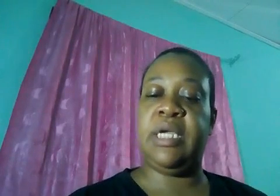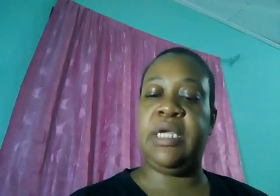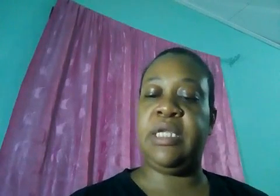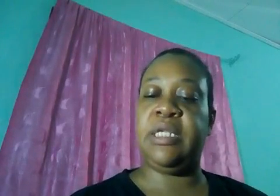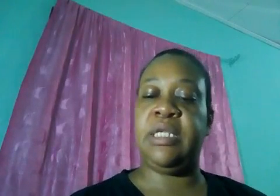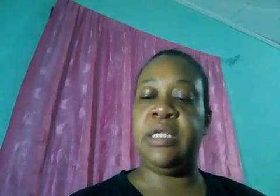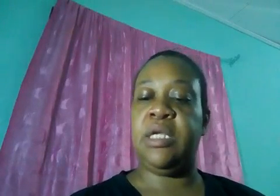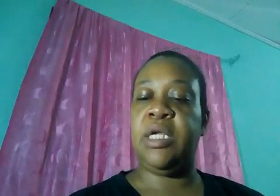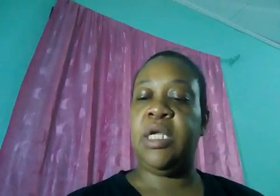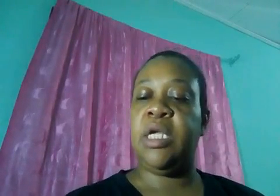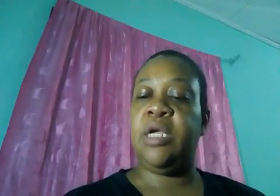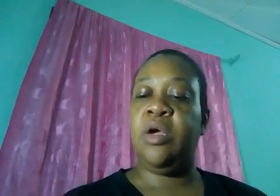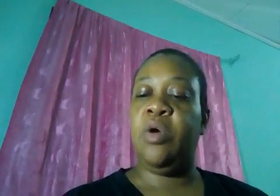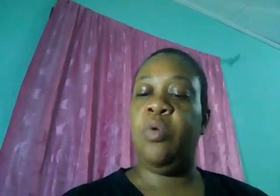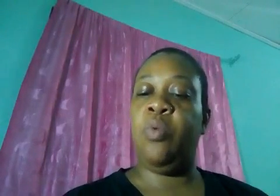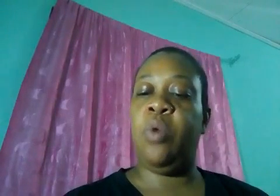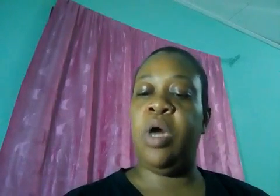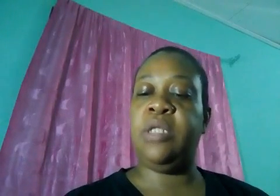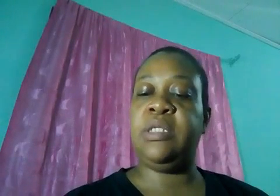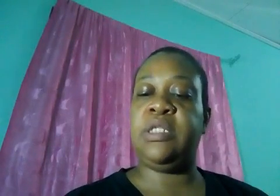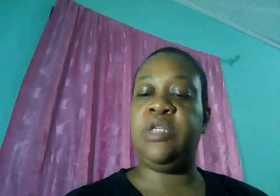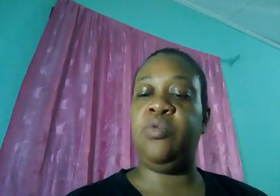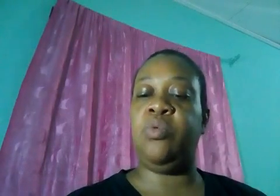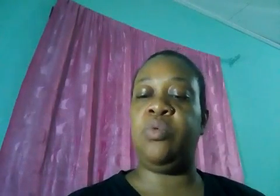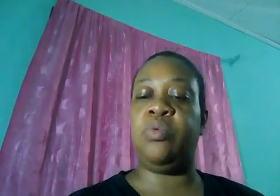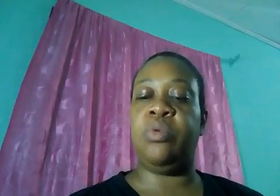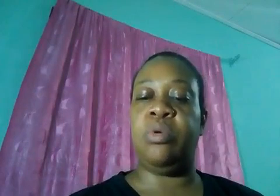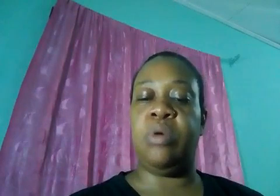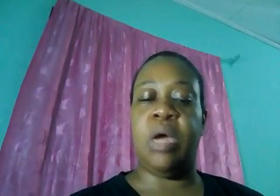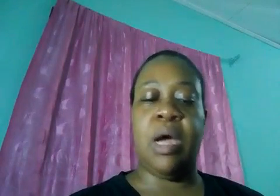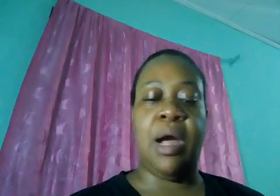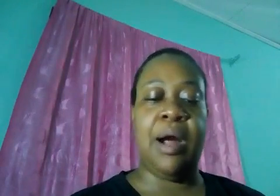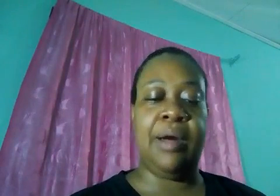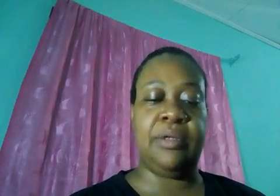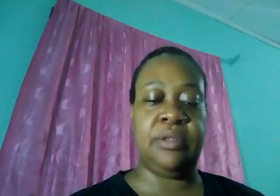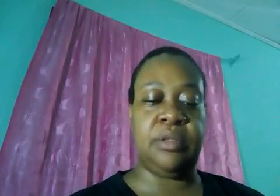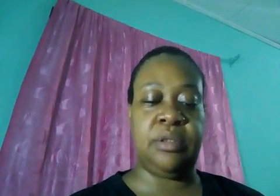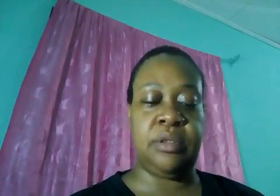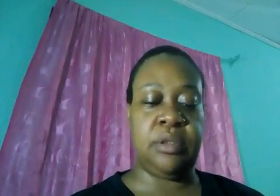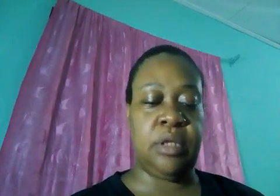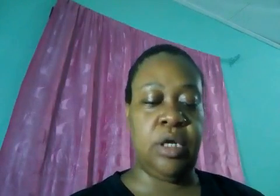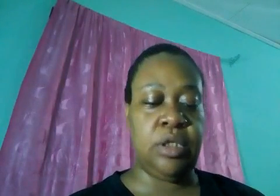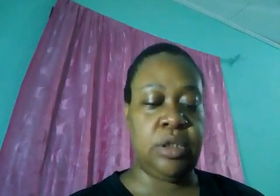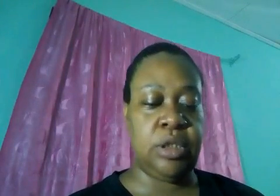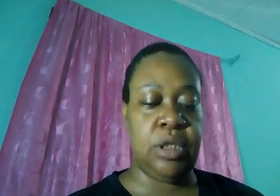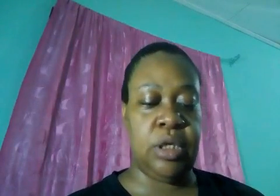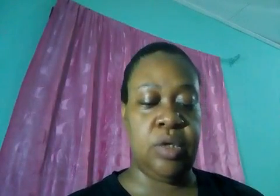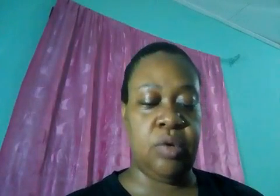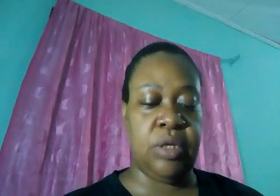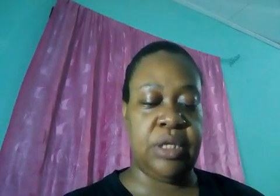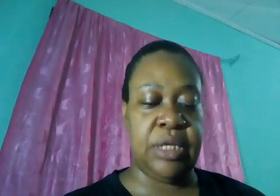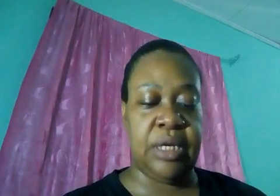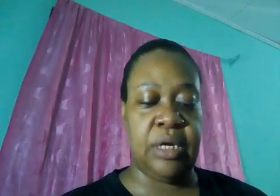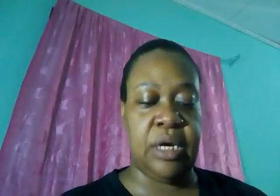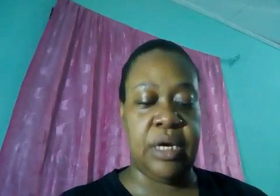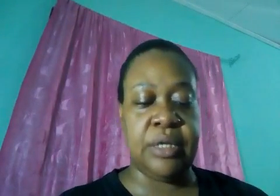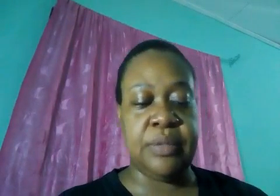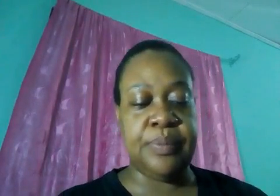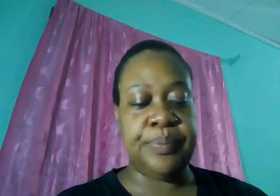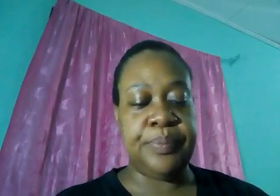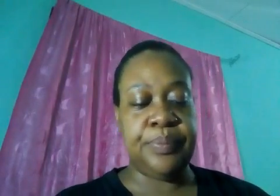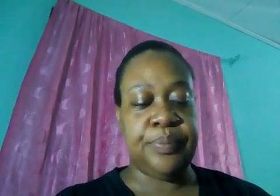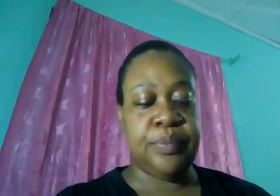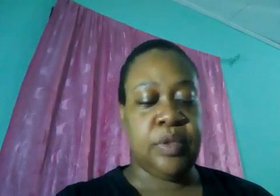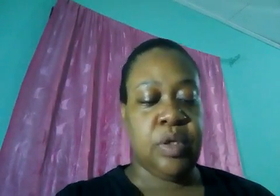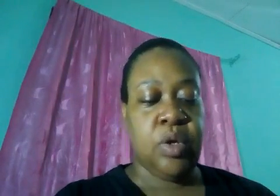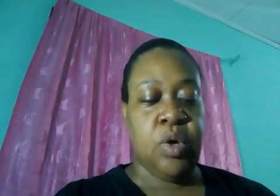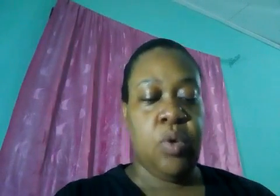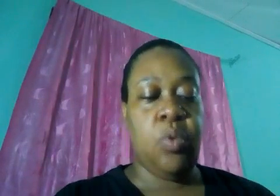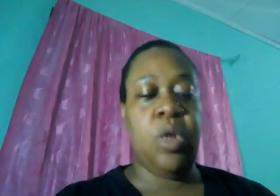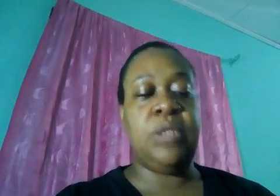saying? Once you hearken unto the Lord thy God, once